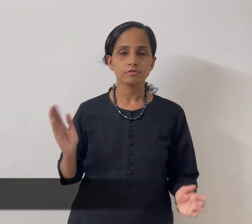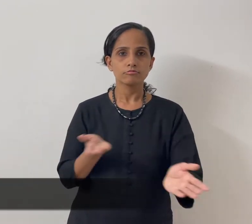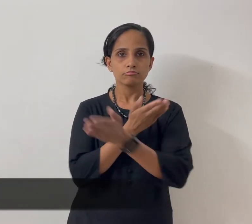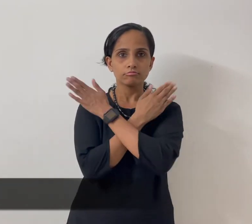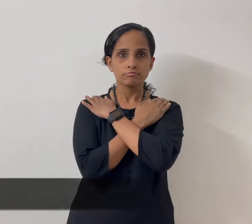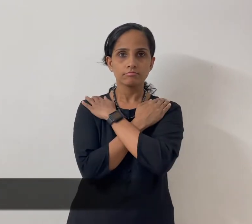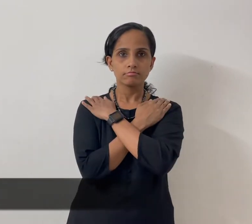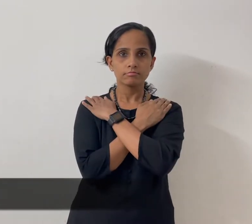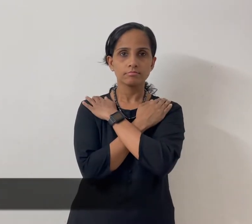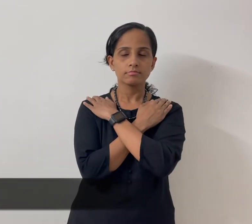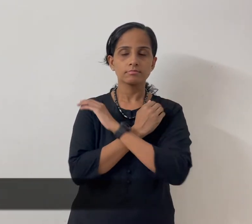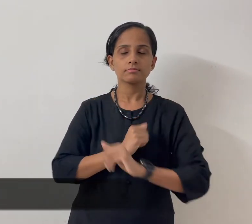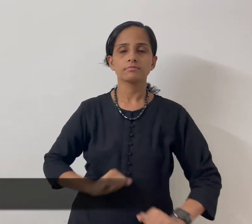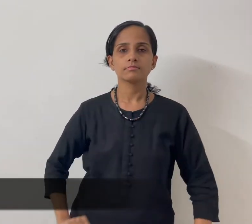Shawl. Wrap around.